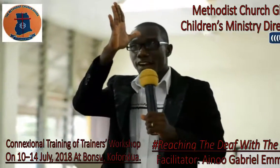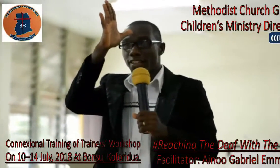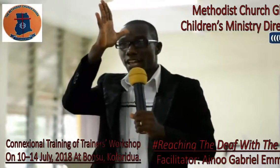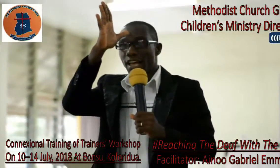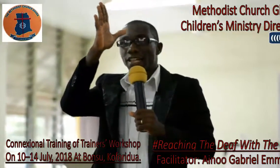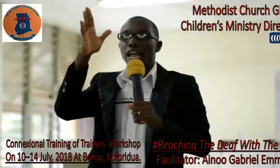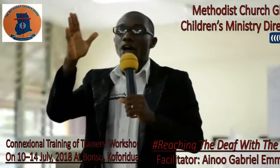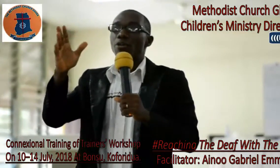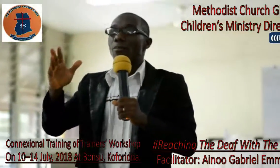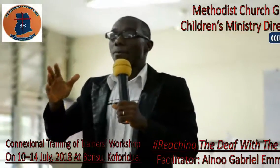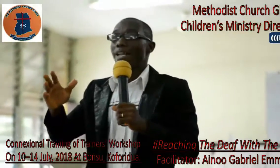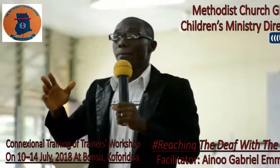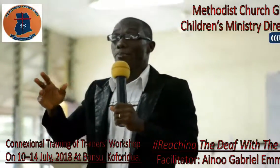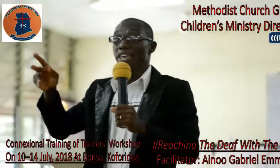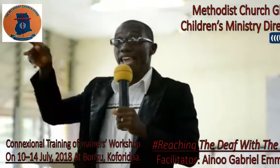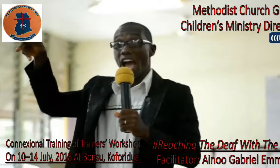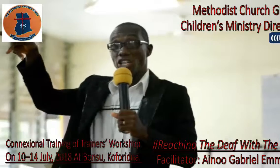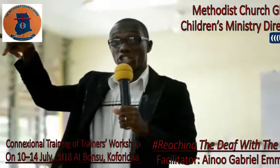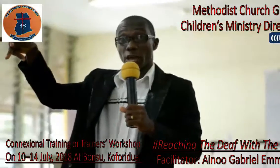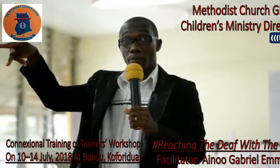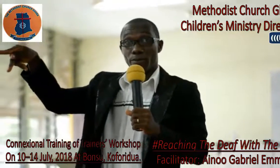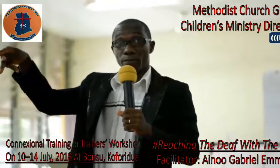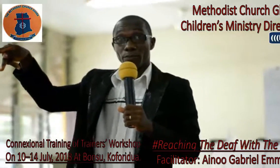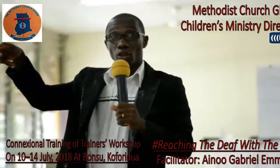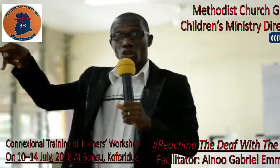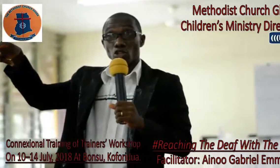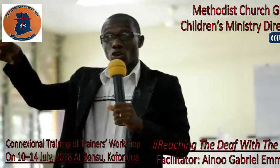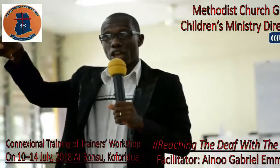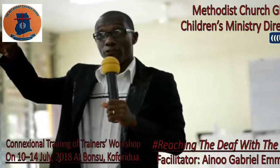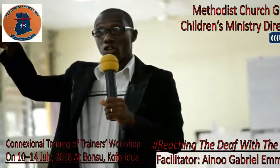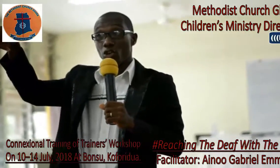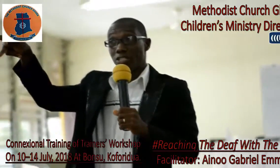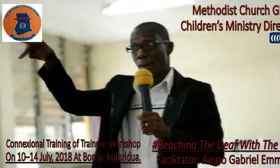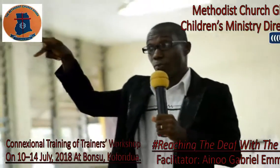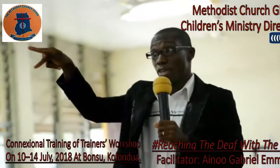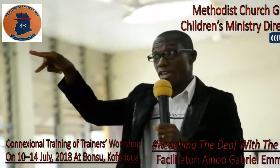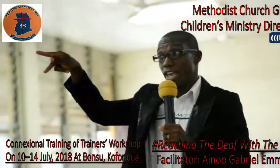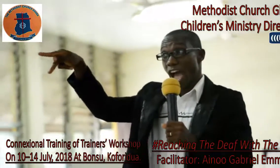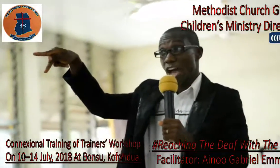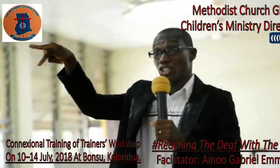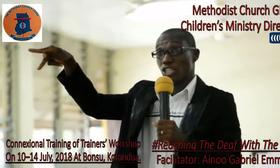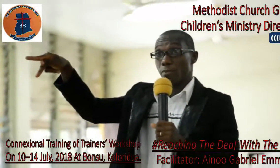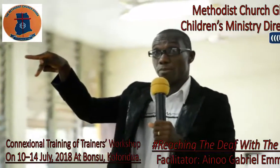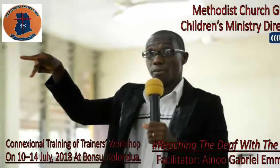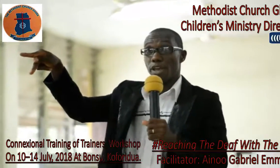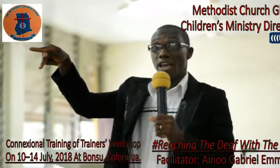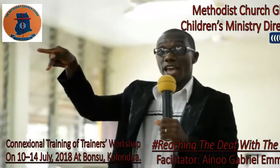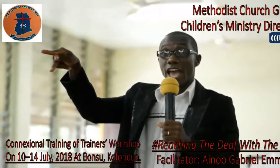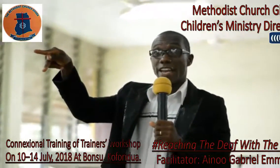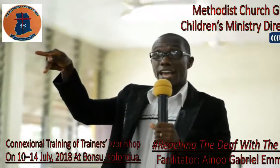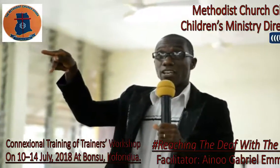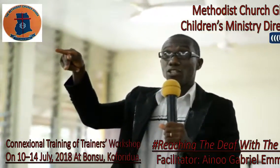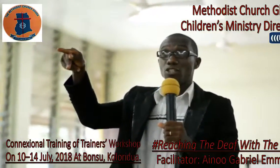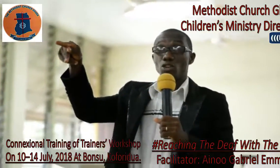Father. Now you remember the P handshake? So if you use the P handshake and then you do